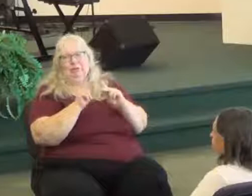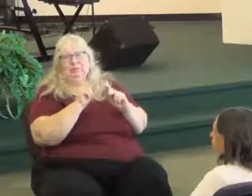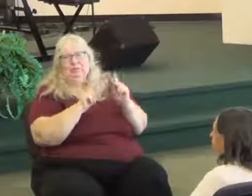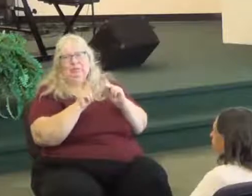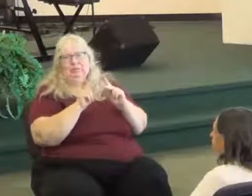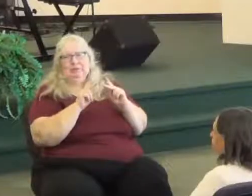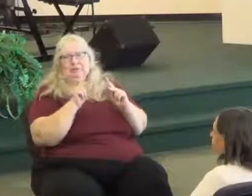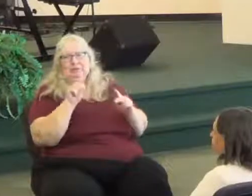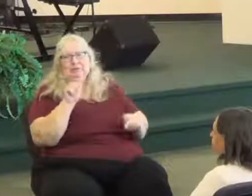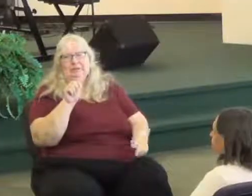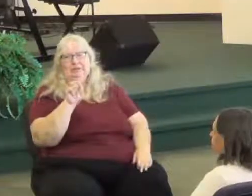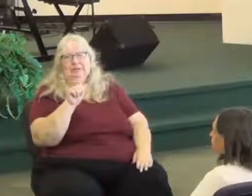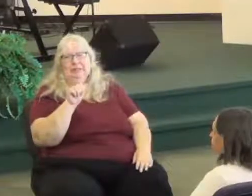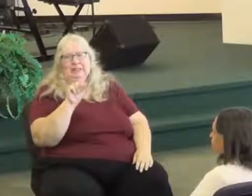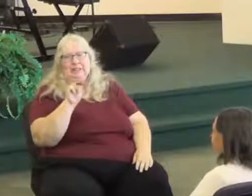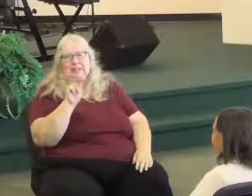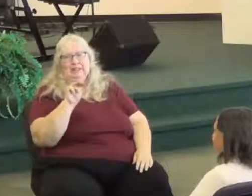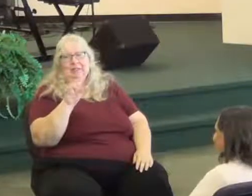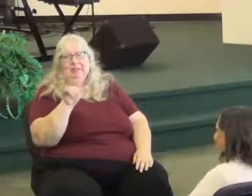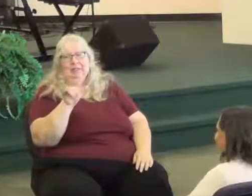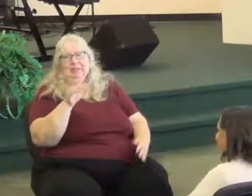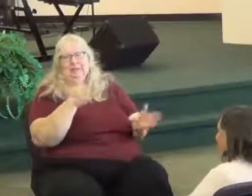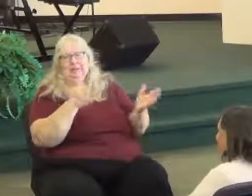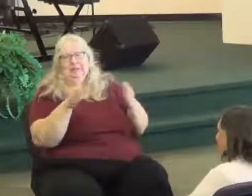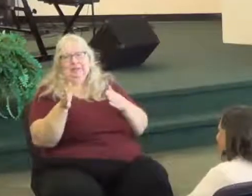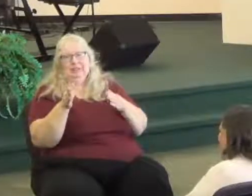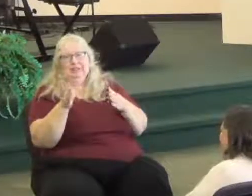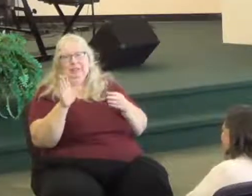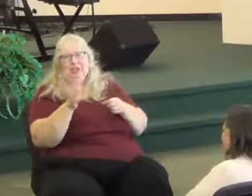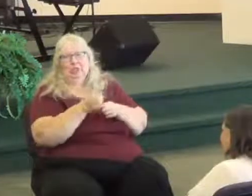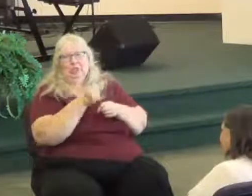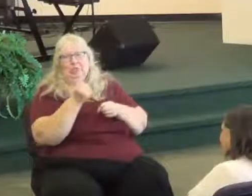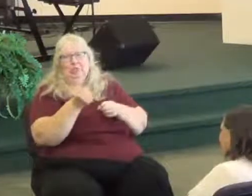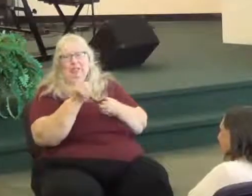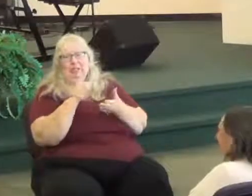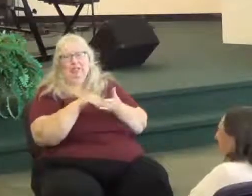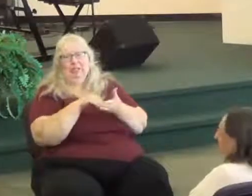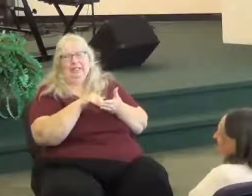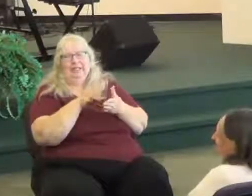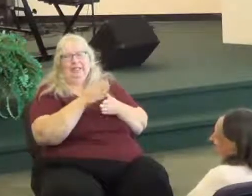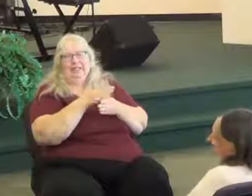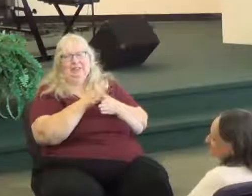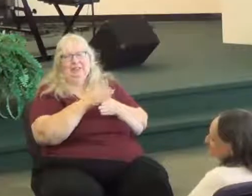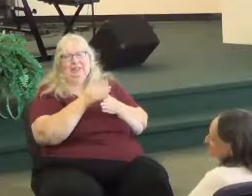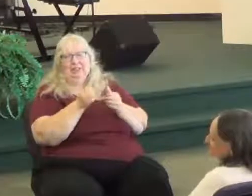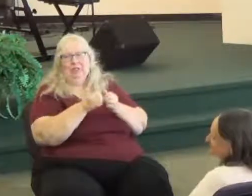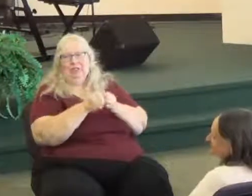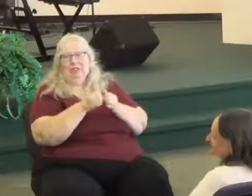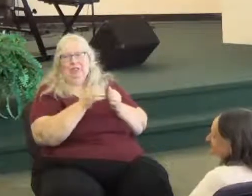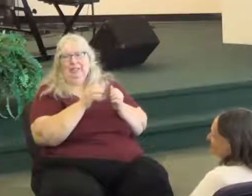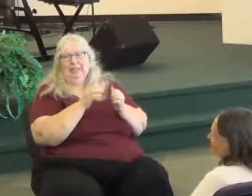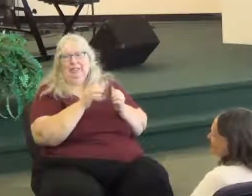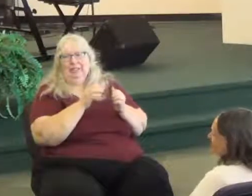Tammy's already planning on winning again, so share with other people.